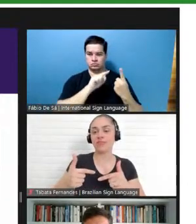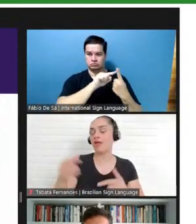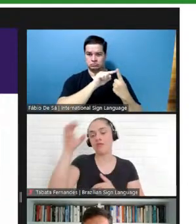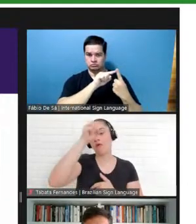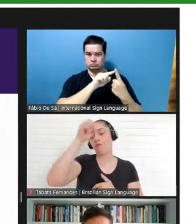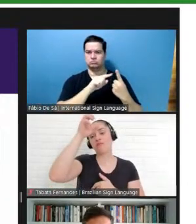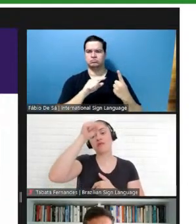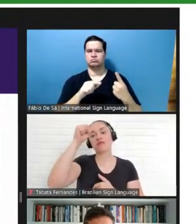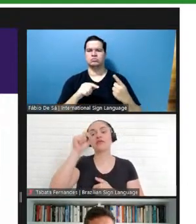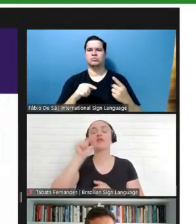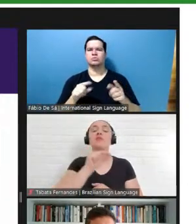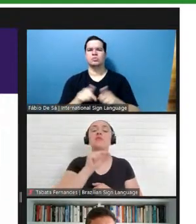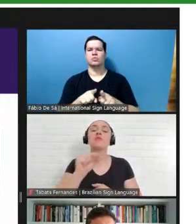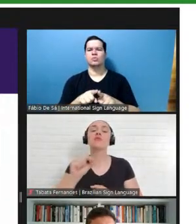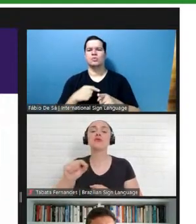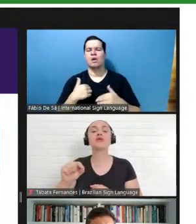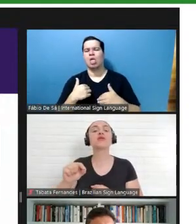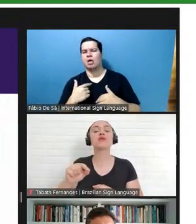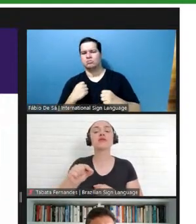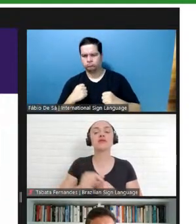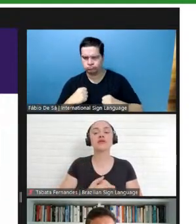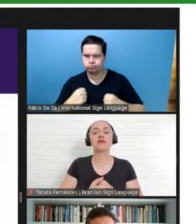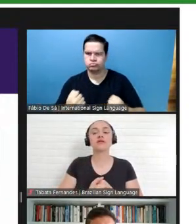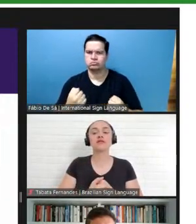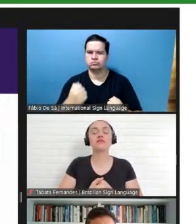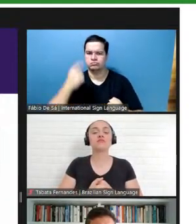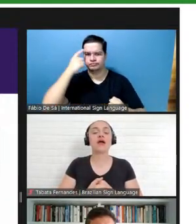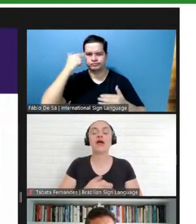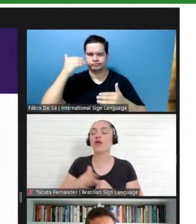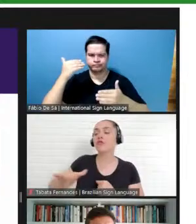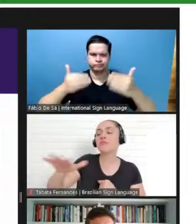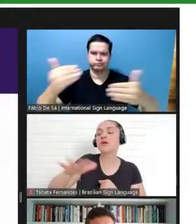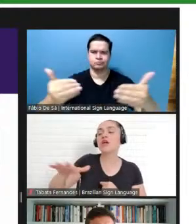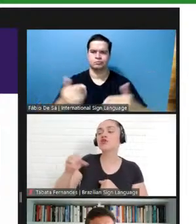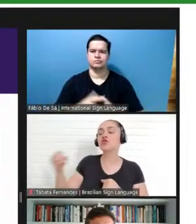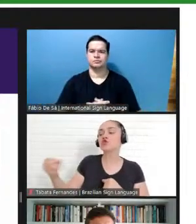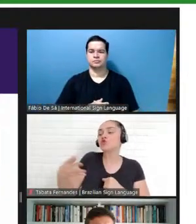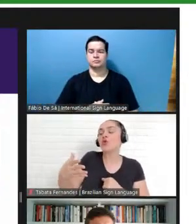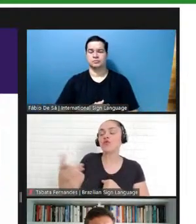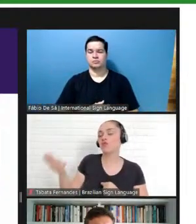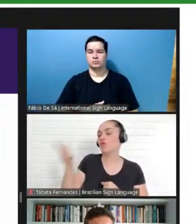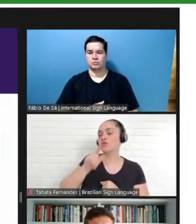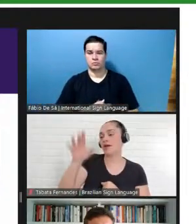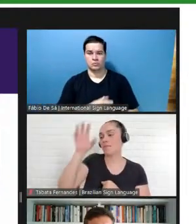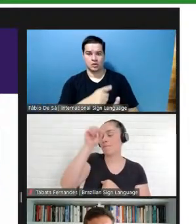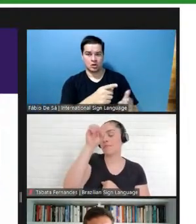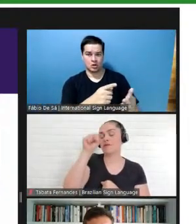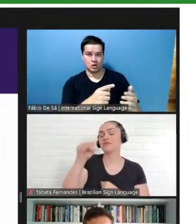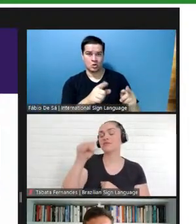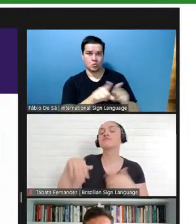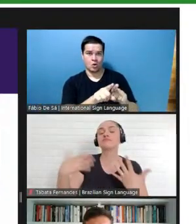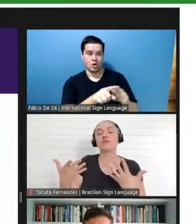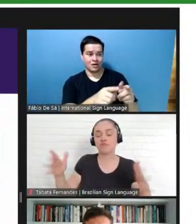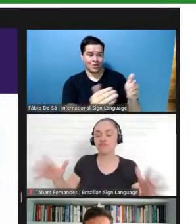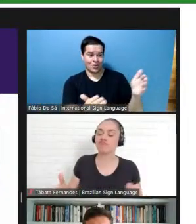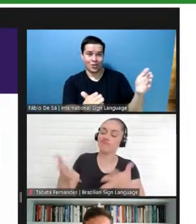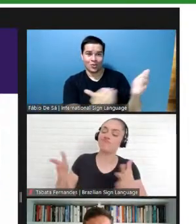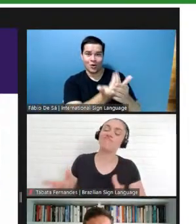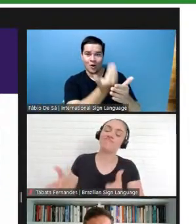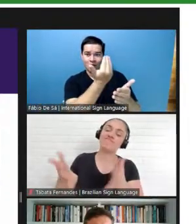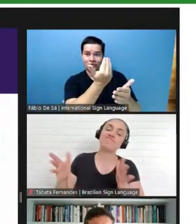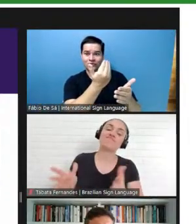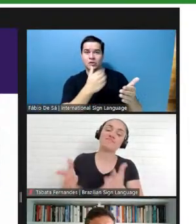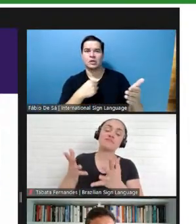to transfer them to new environments. So UDL calls us to provide multiple ways